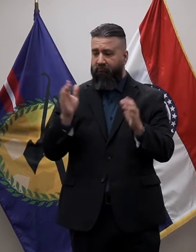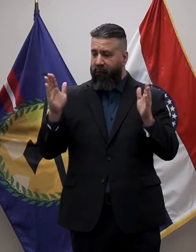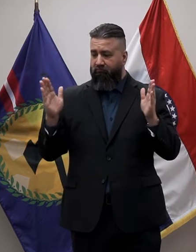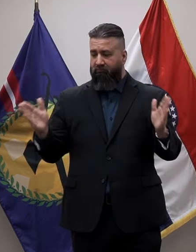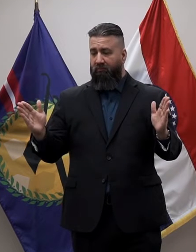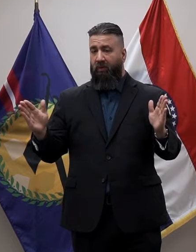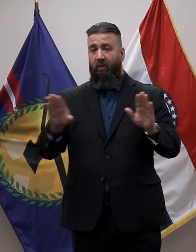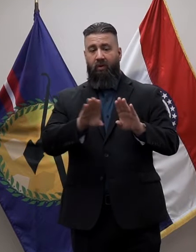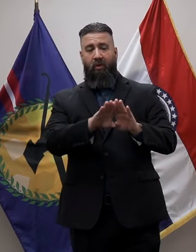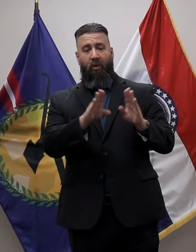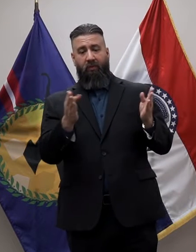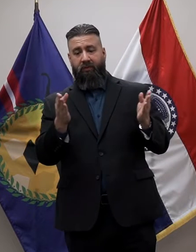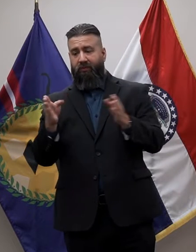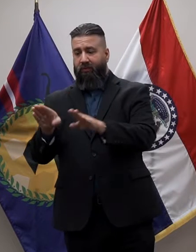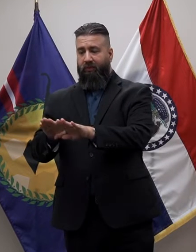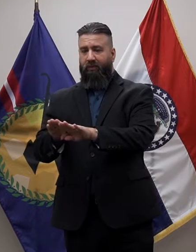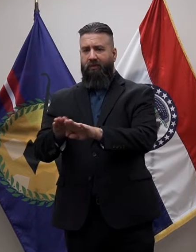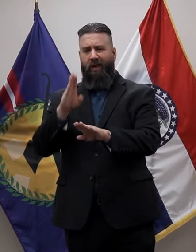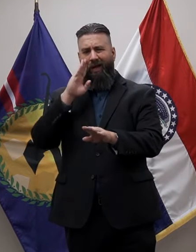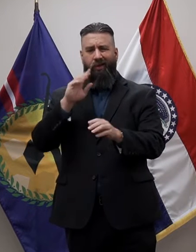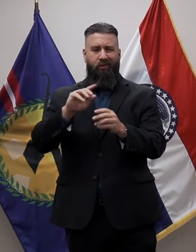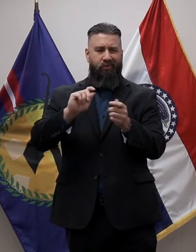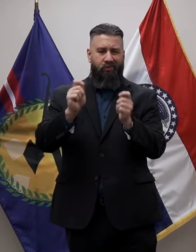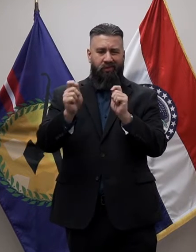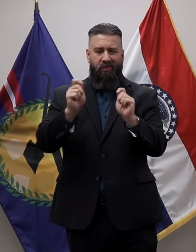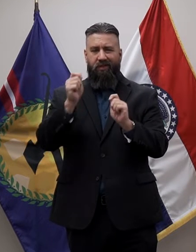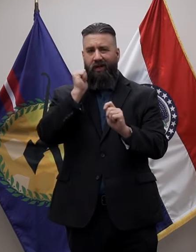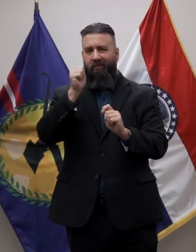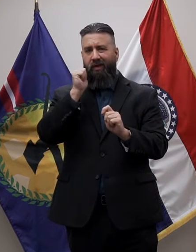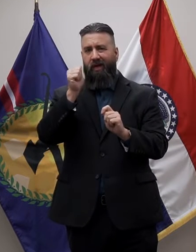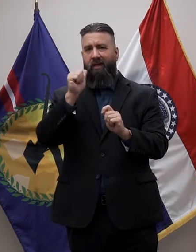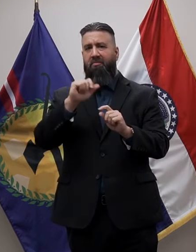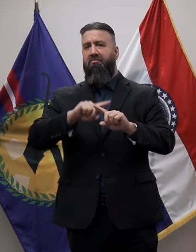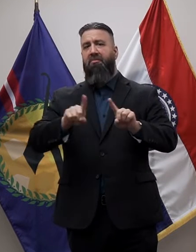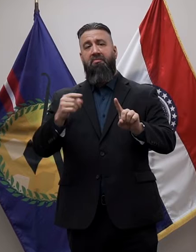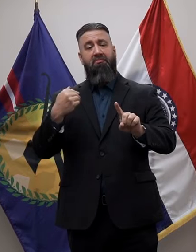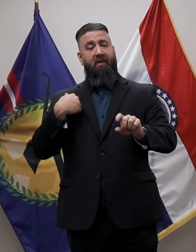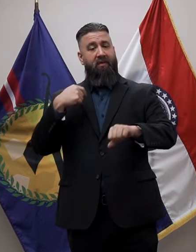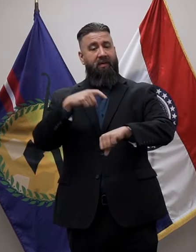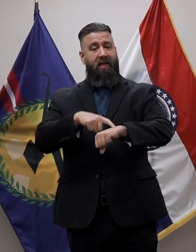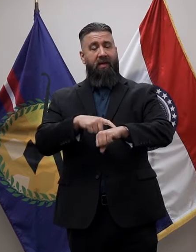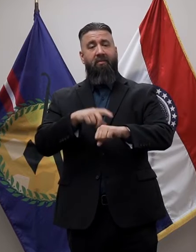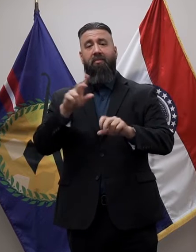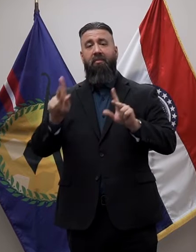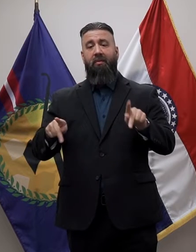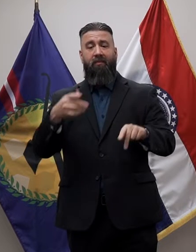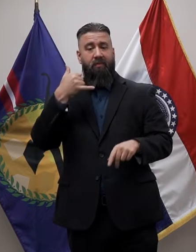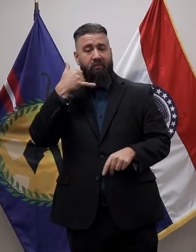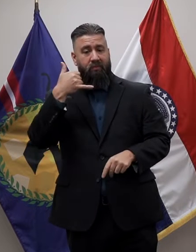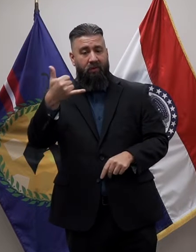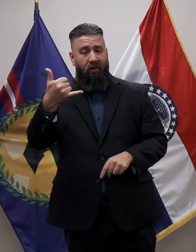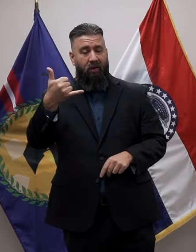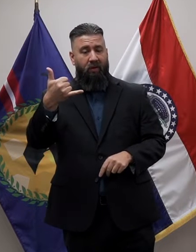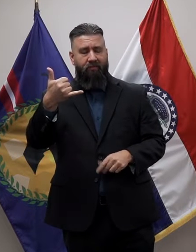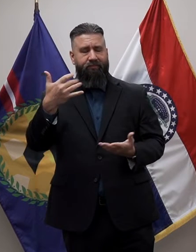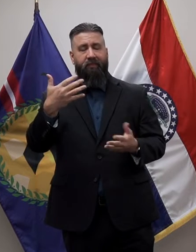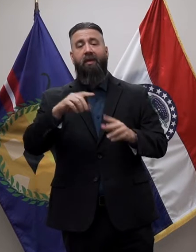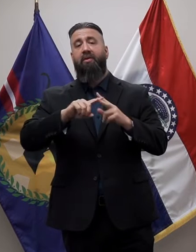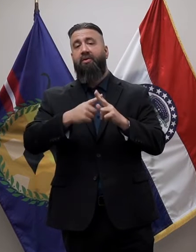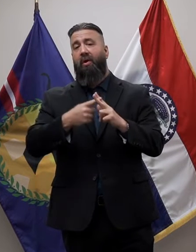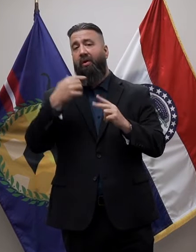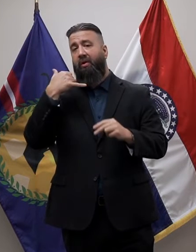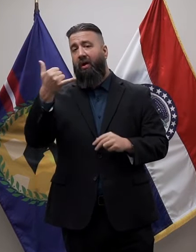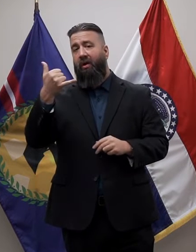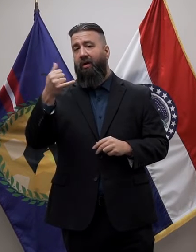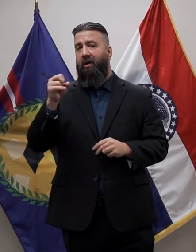you all open up? I know you like kind of refresh it every day after you get out the max, but is there a time where people have to call in or can start calling in,